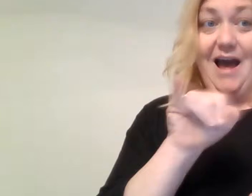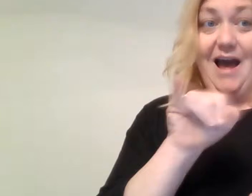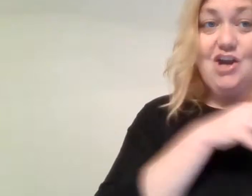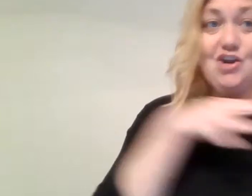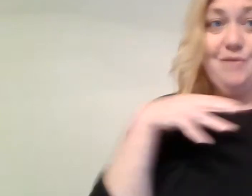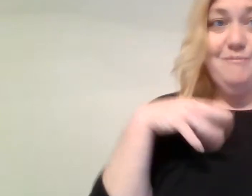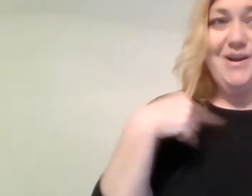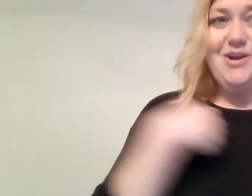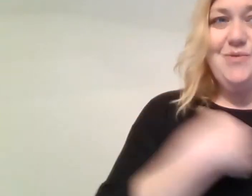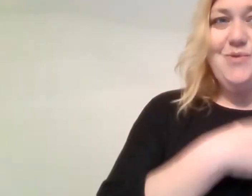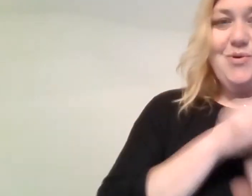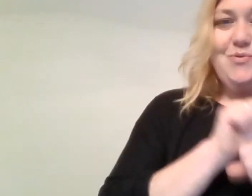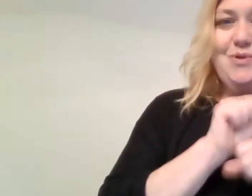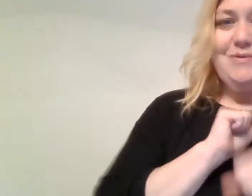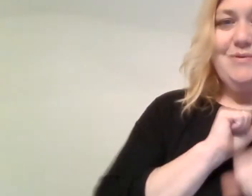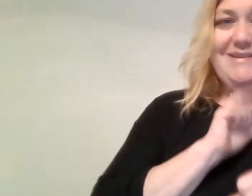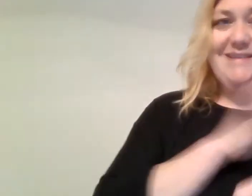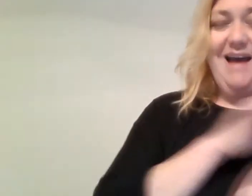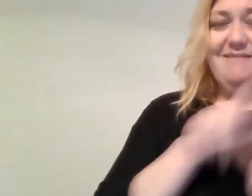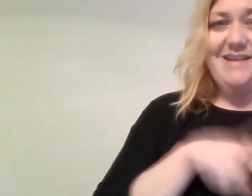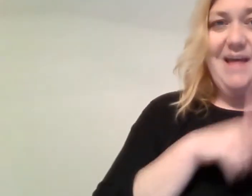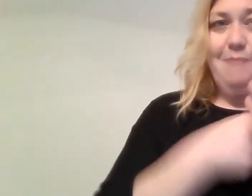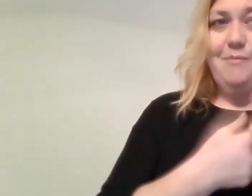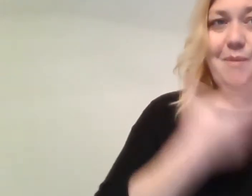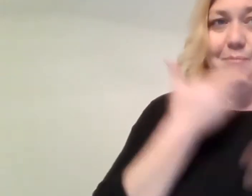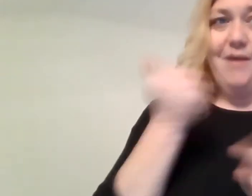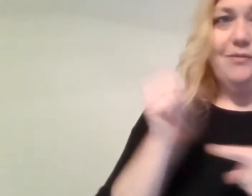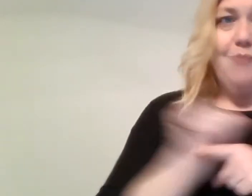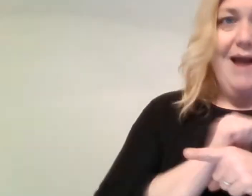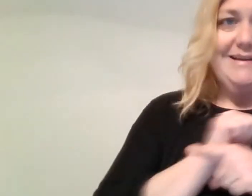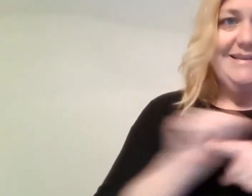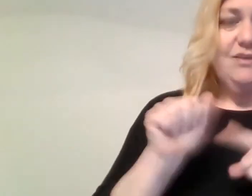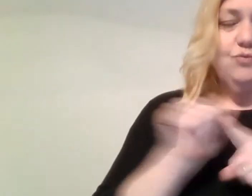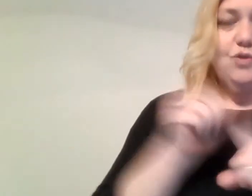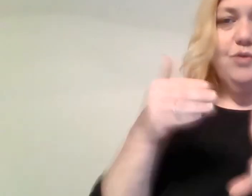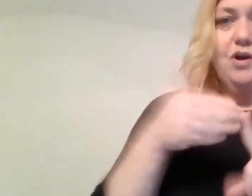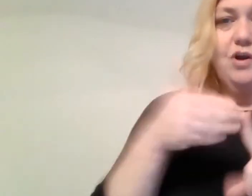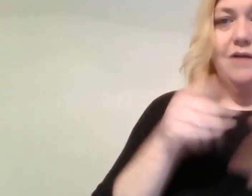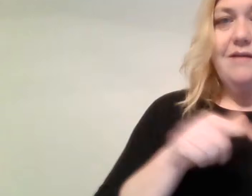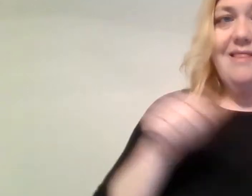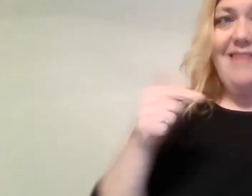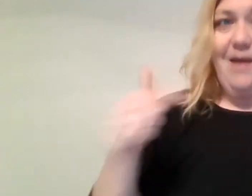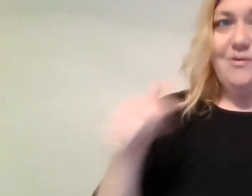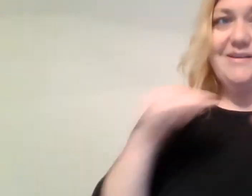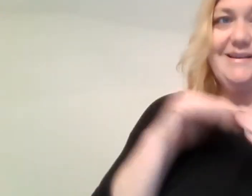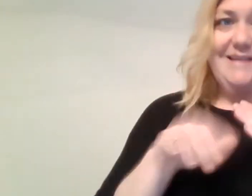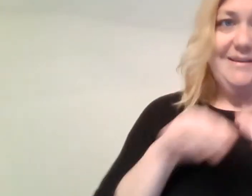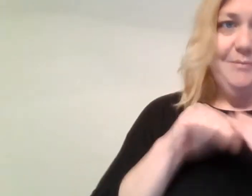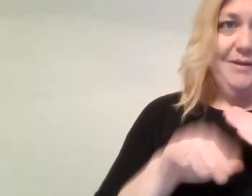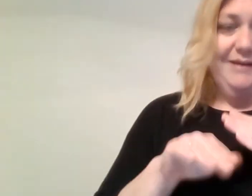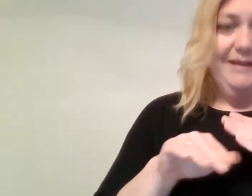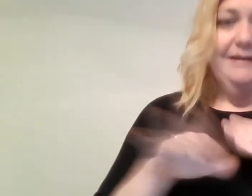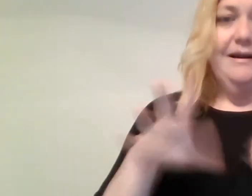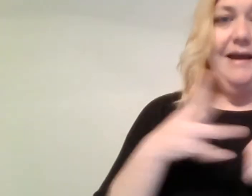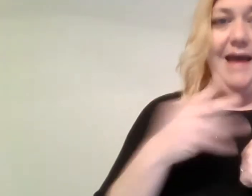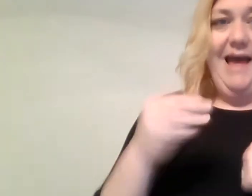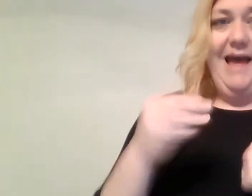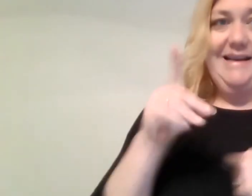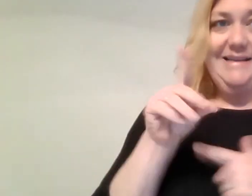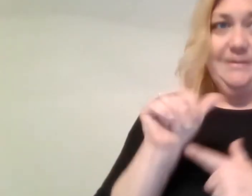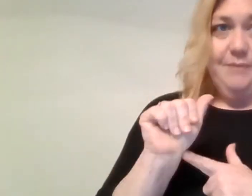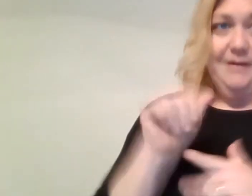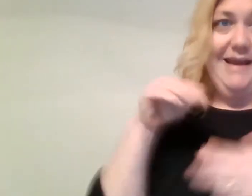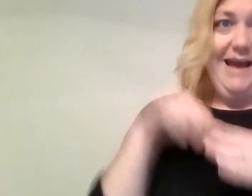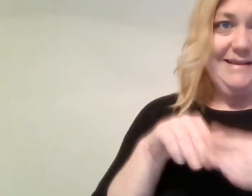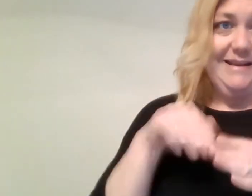we'll work with staff to implement best practices with regards to language accessibility and disability